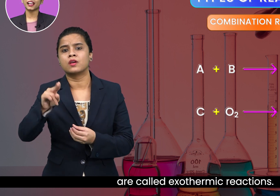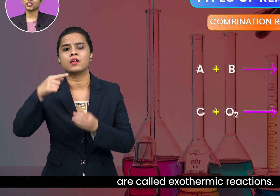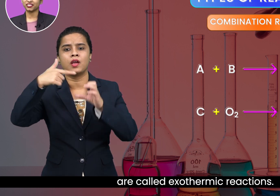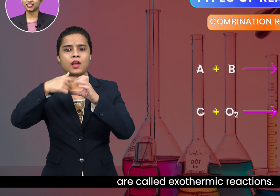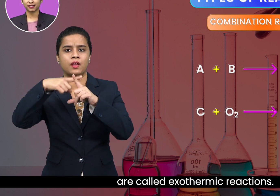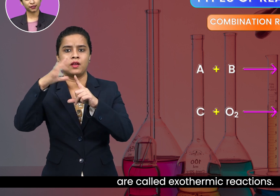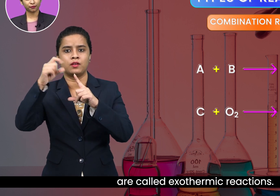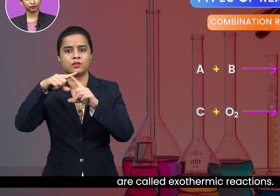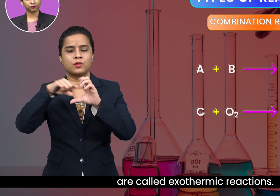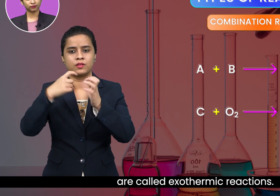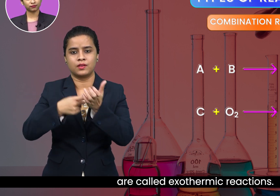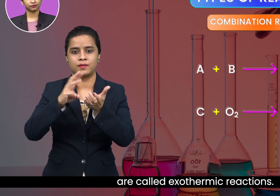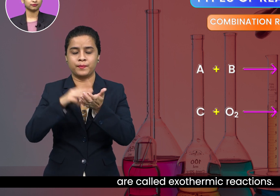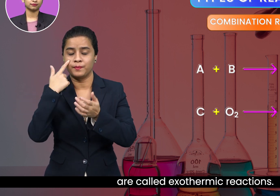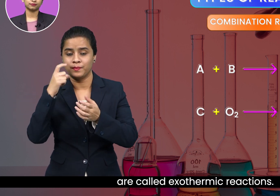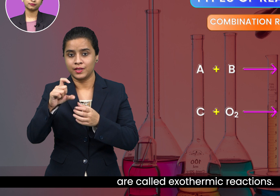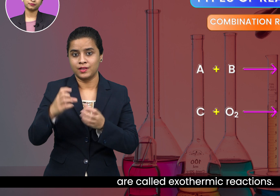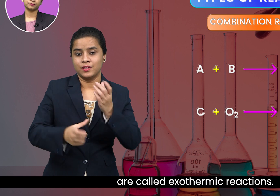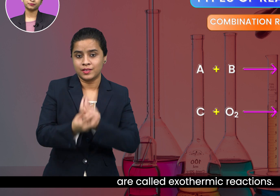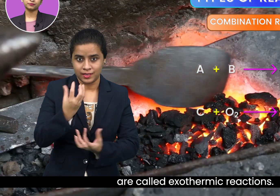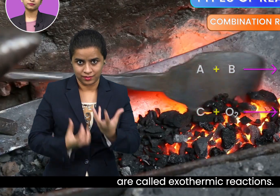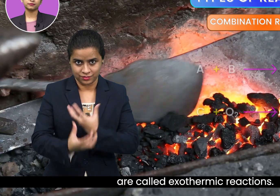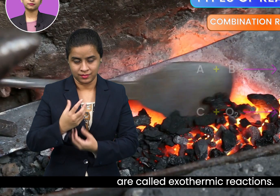exothermic reactions.